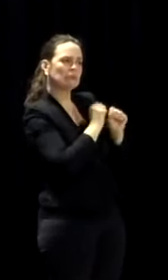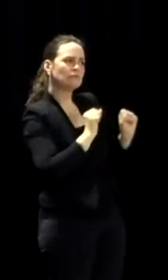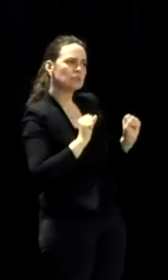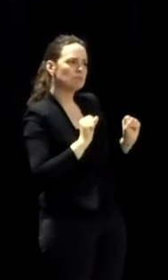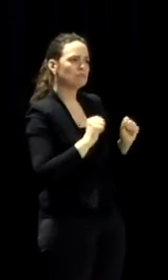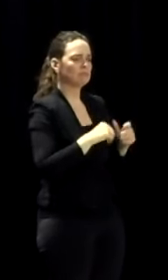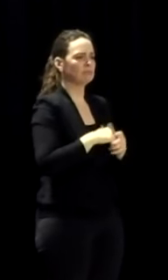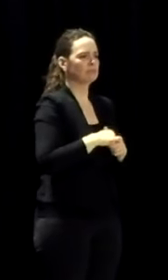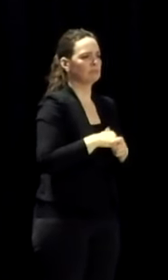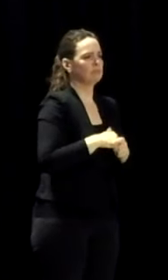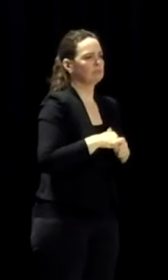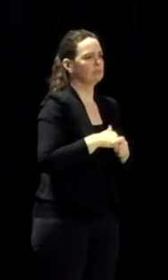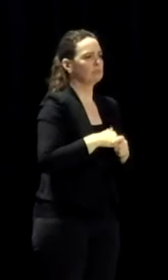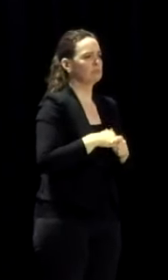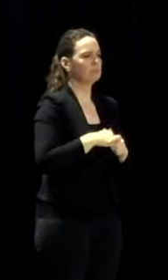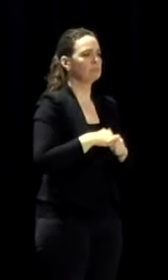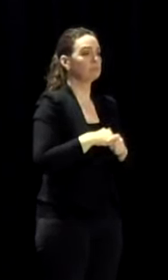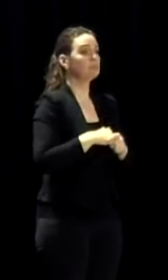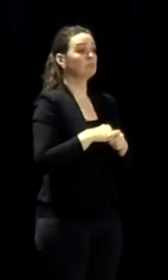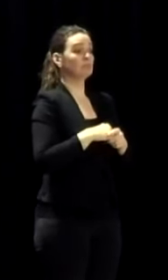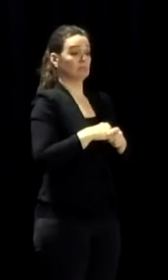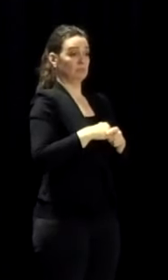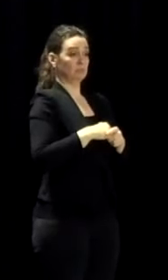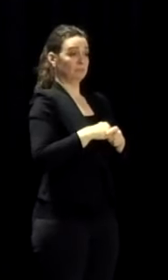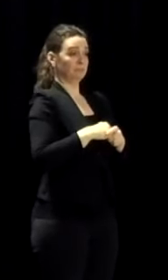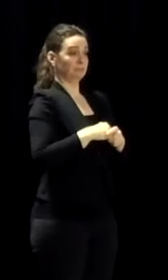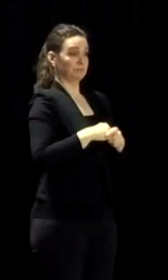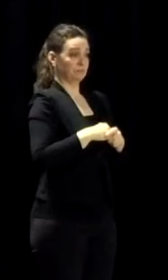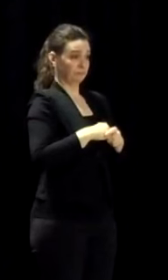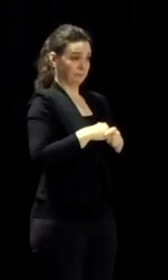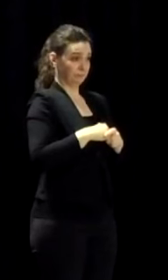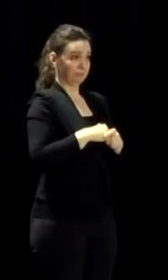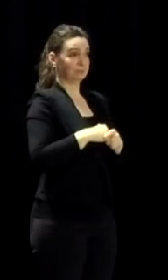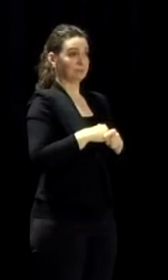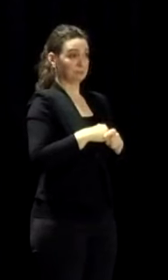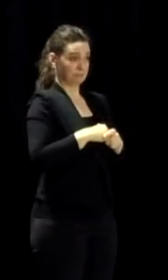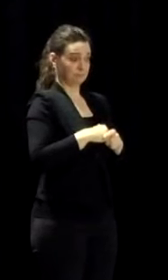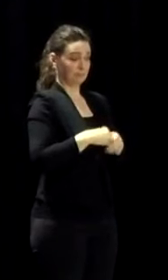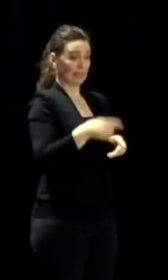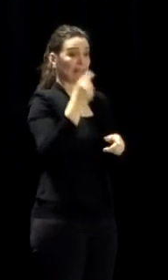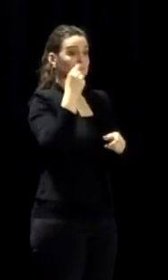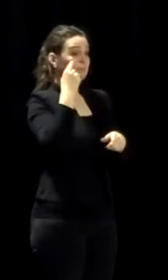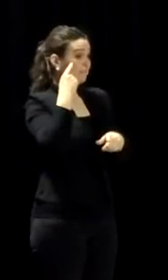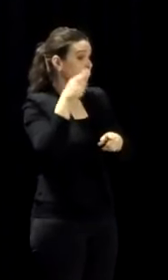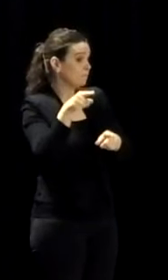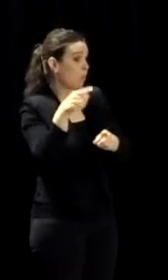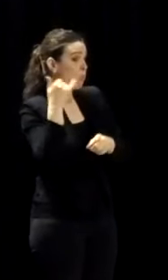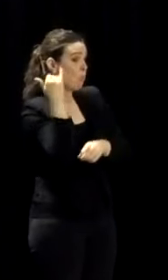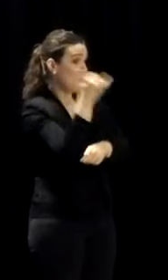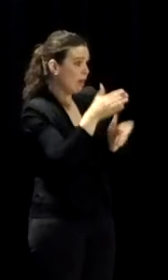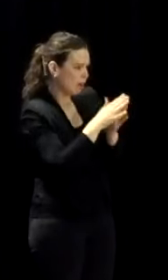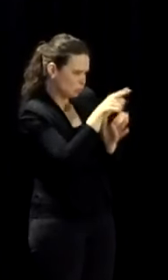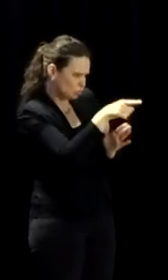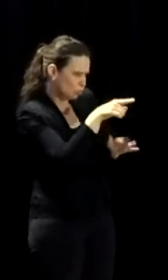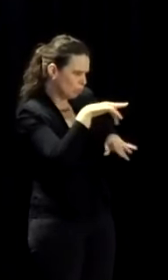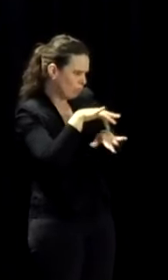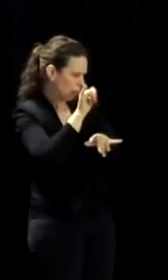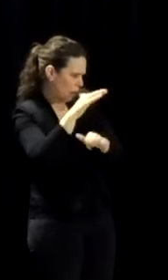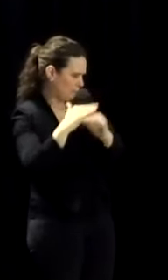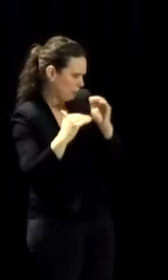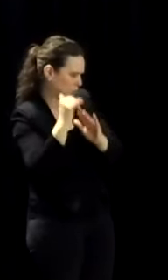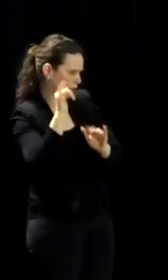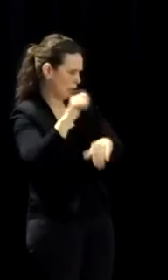that building during those hours to come forward so that we can make sure you're being talking to your own doctor